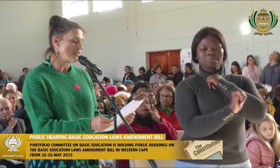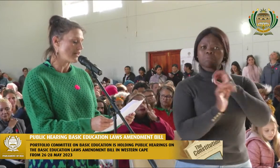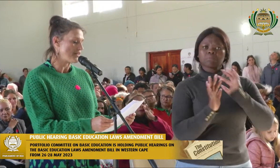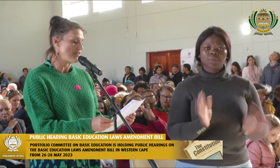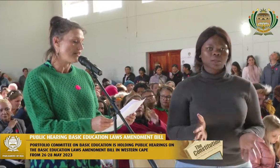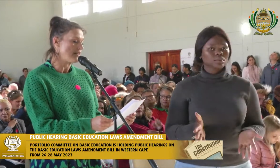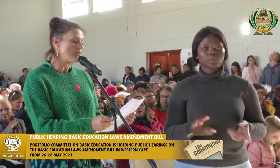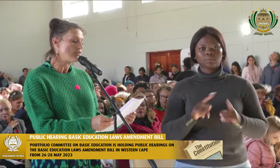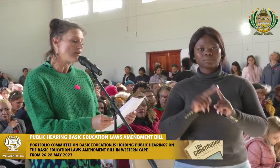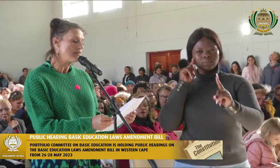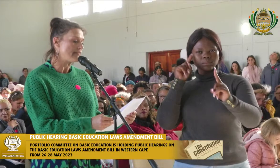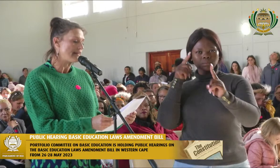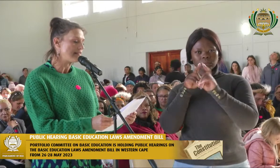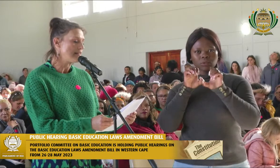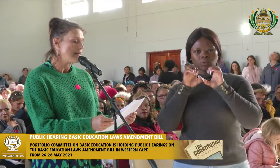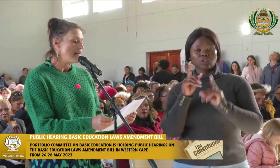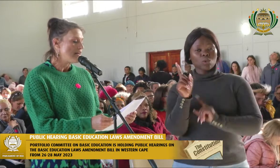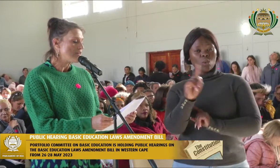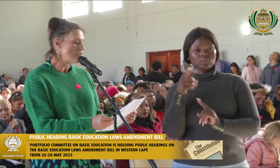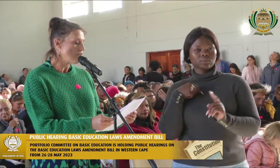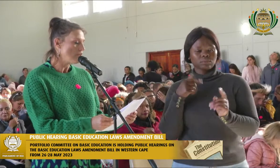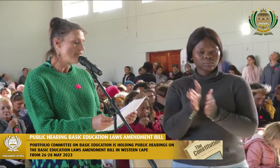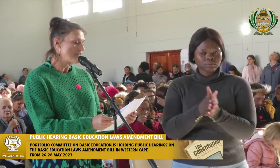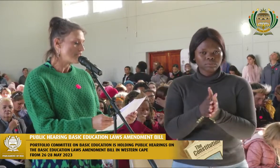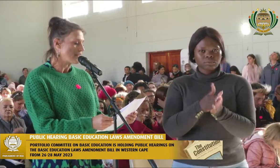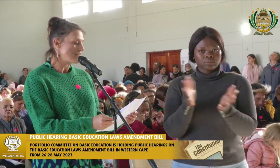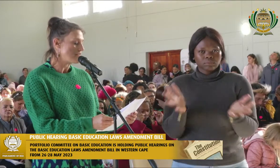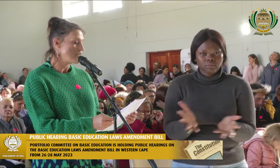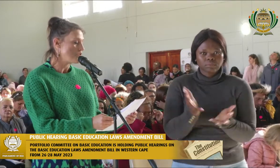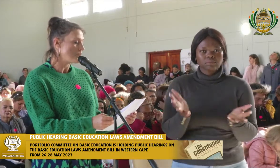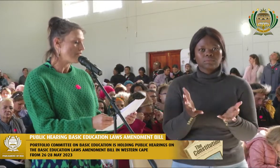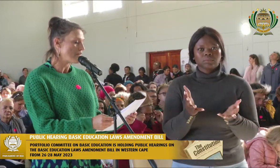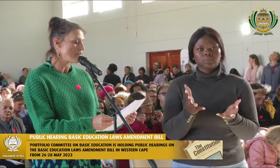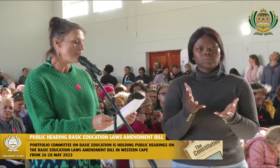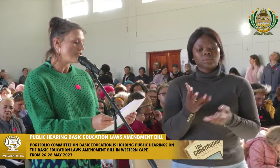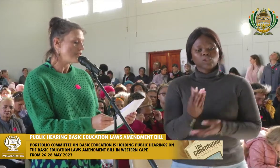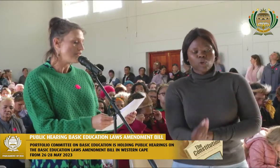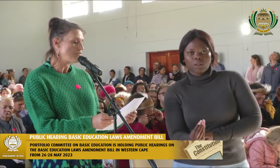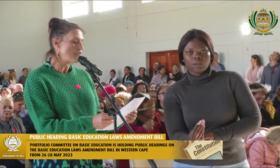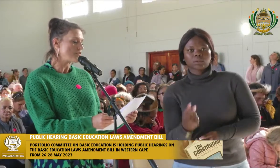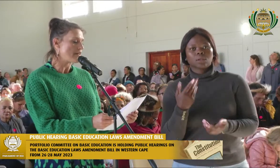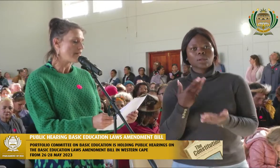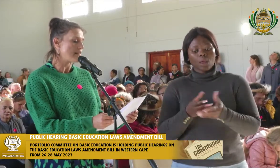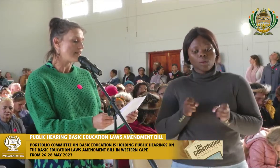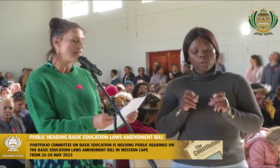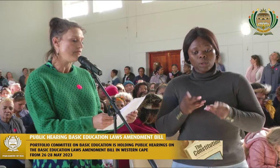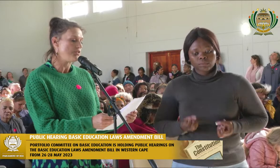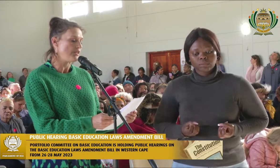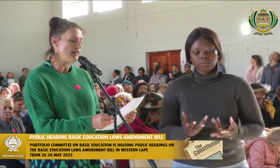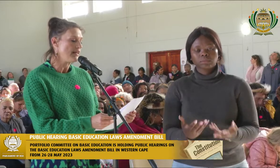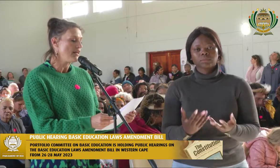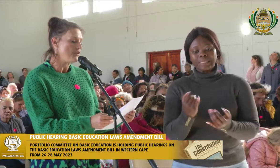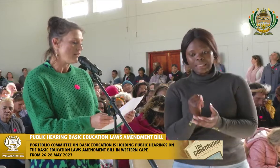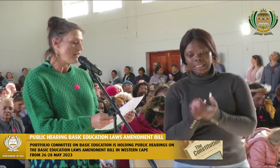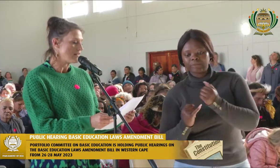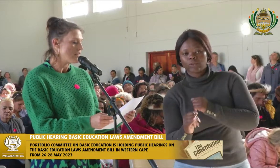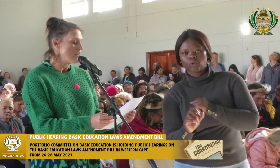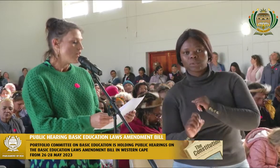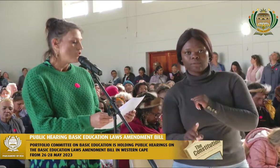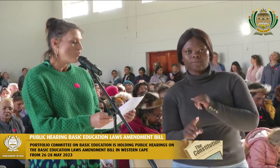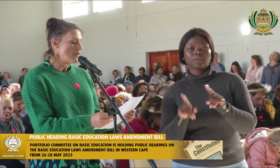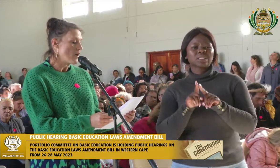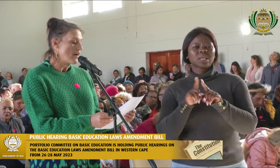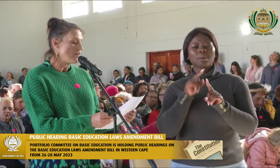purpose of education is to cultivate a soul of a child, to provide the opportunity for a child that is individually